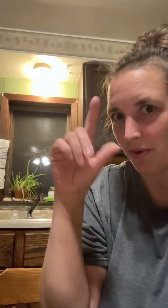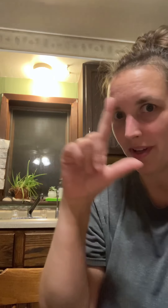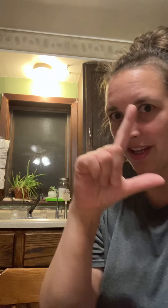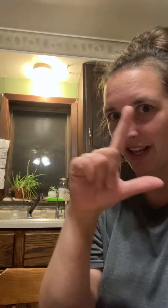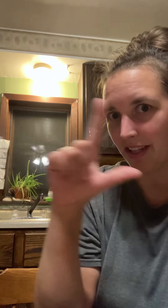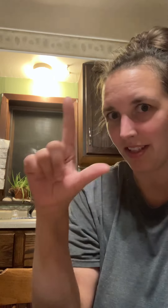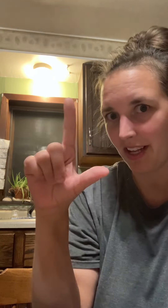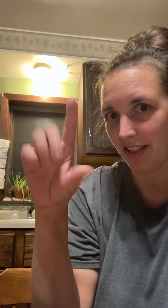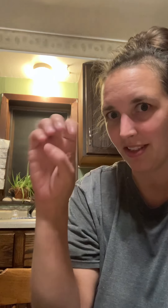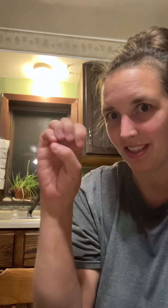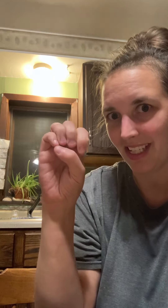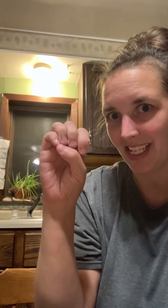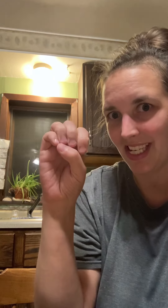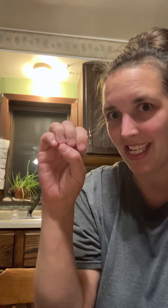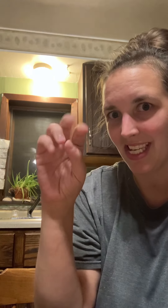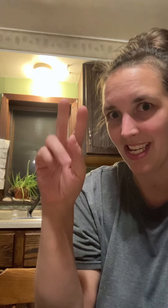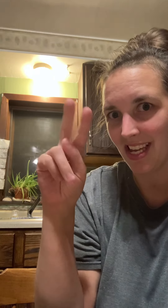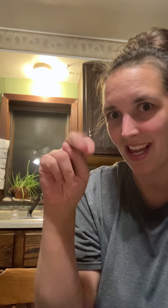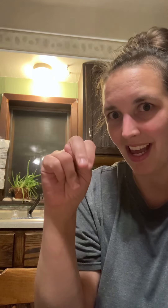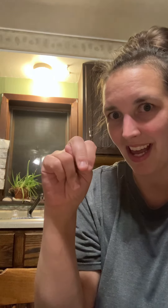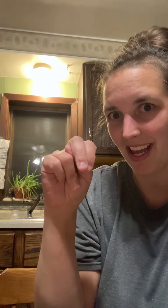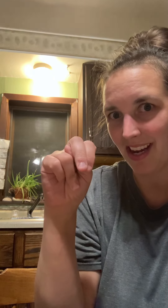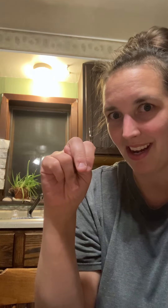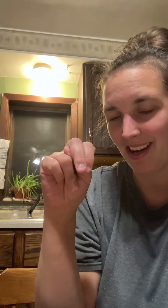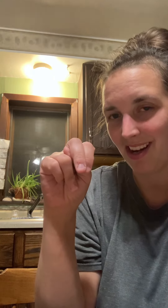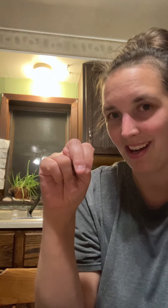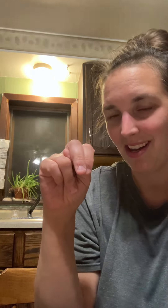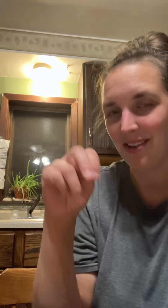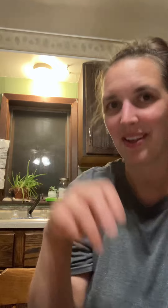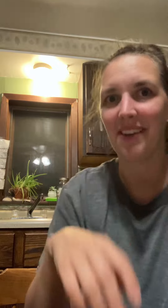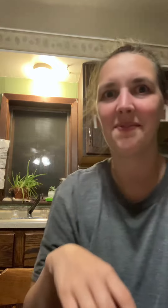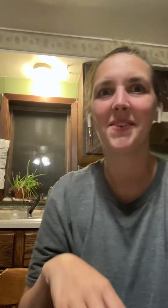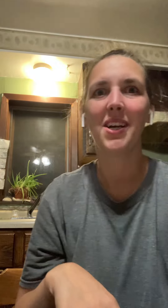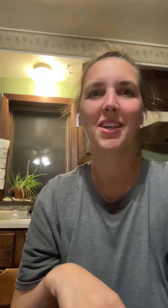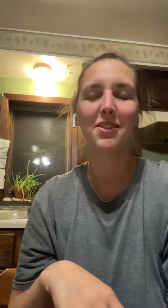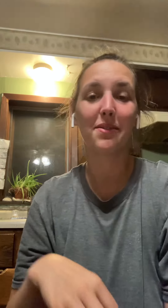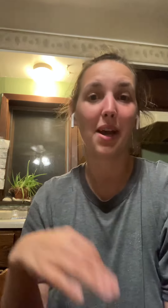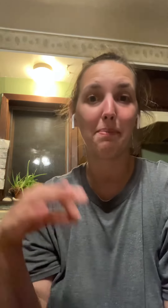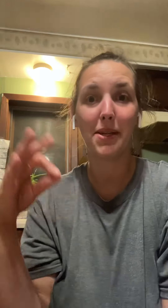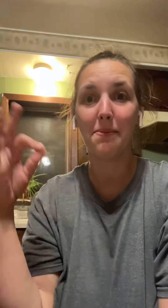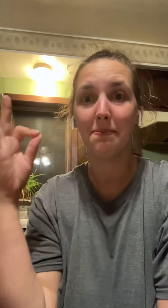P-O-L-L-E-N. Okay, so we've got bee,